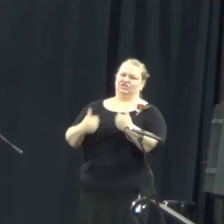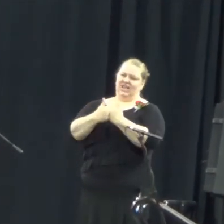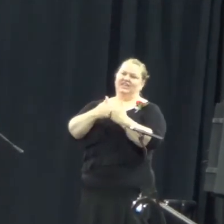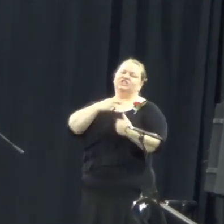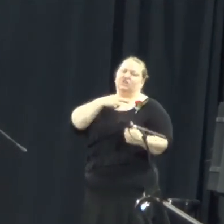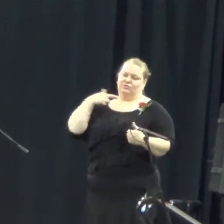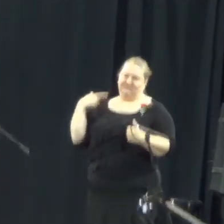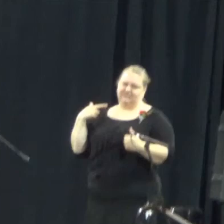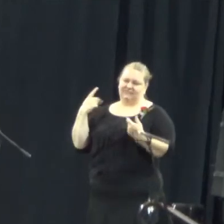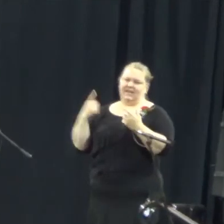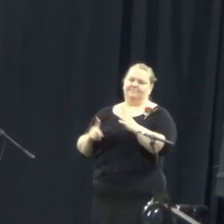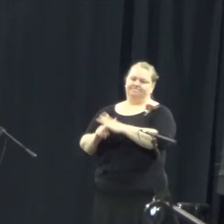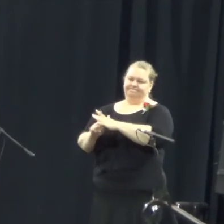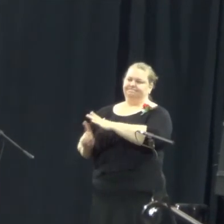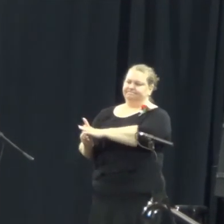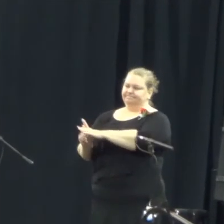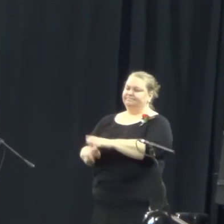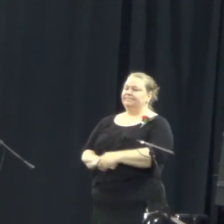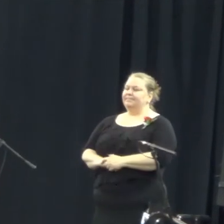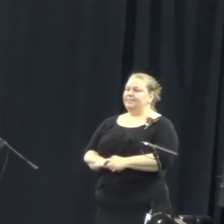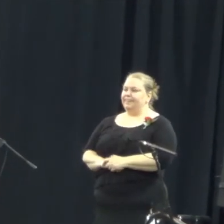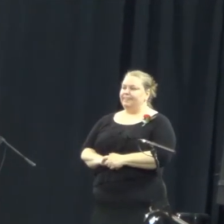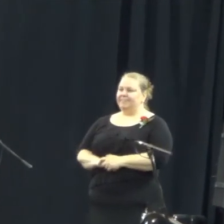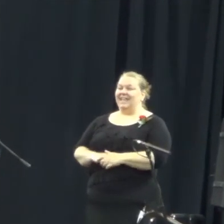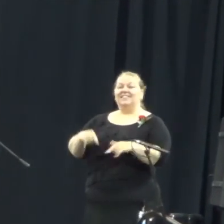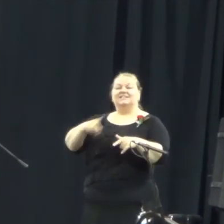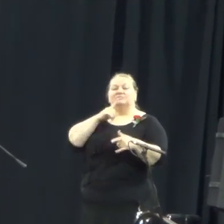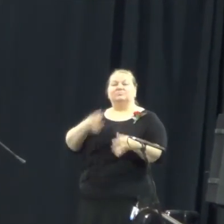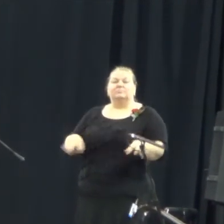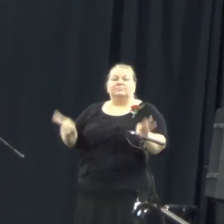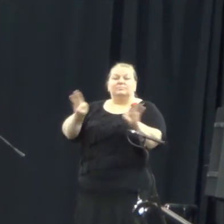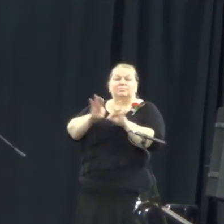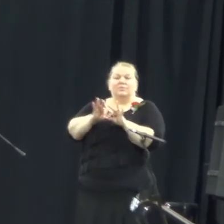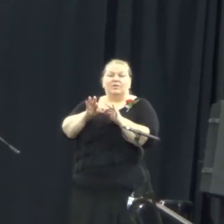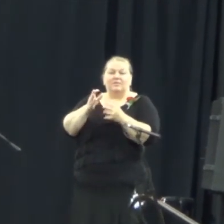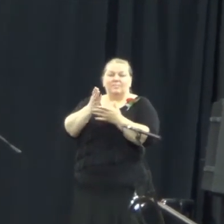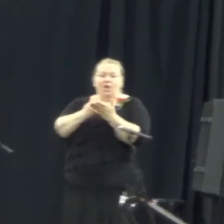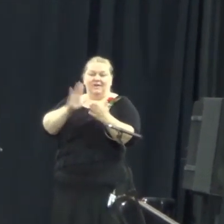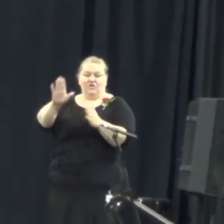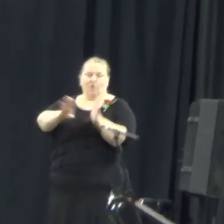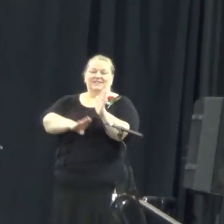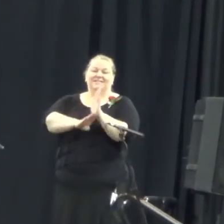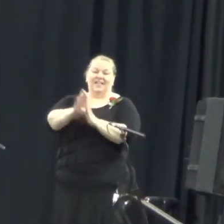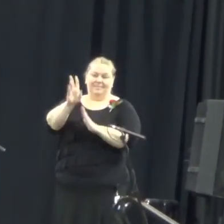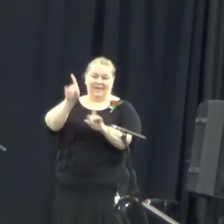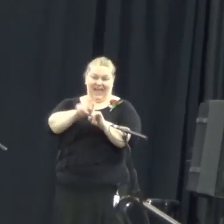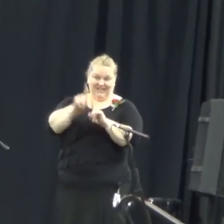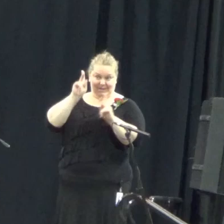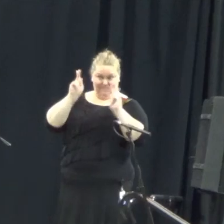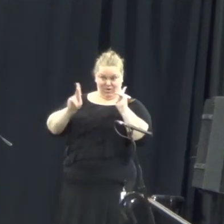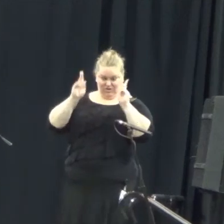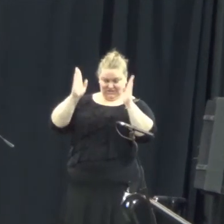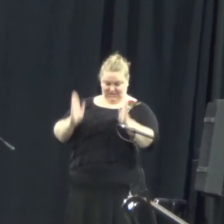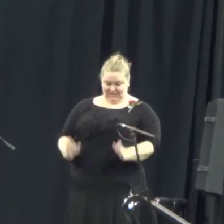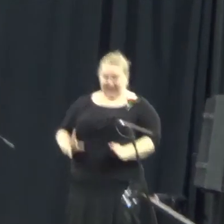risks. I think this is a critical factor to your development, both as people and as